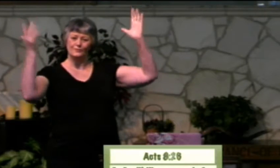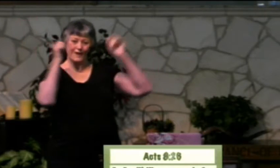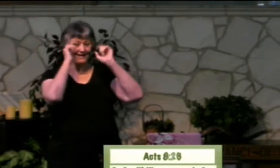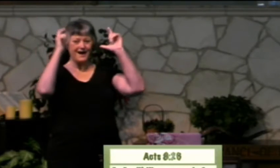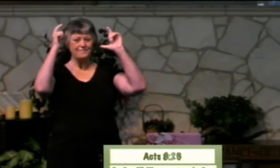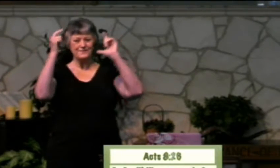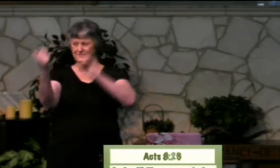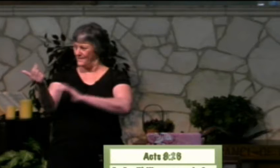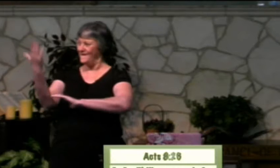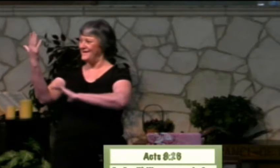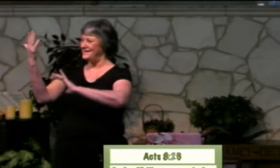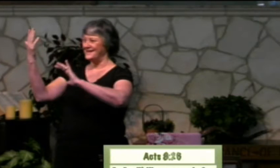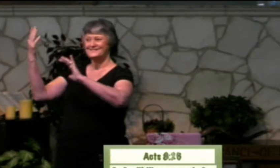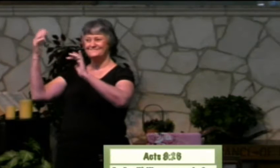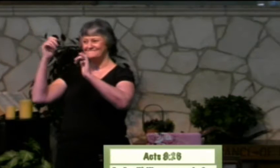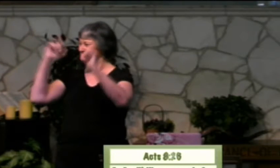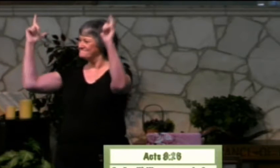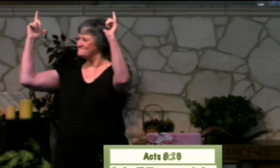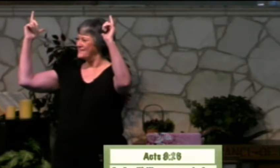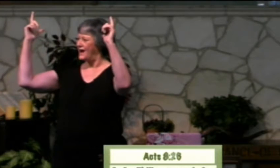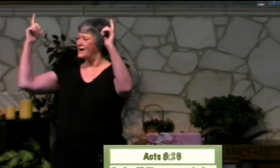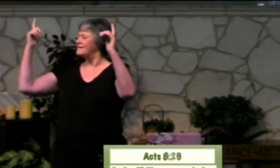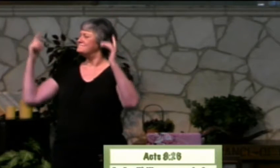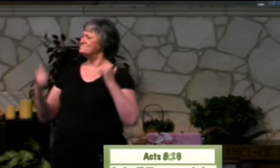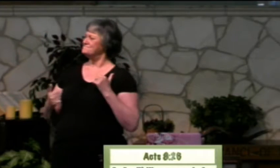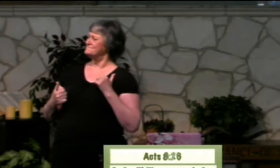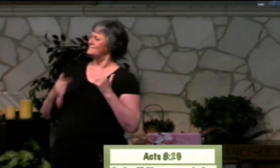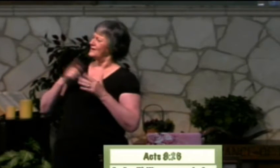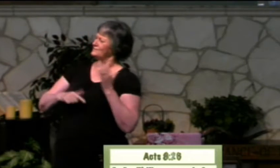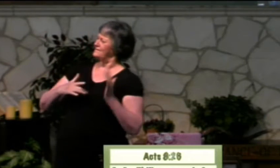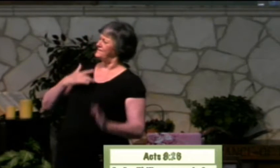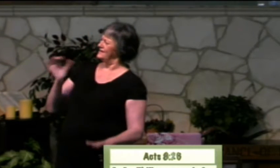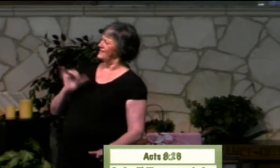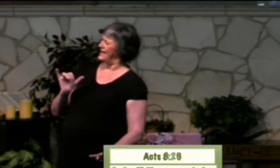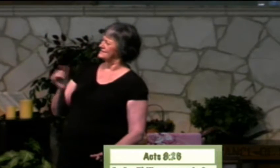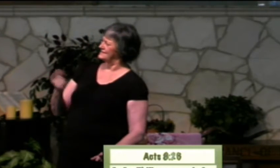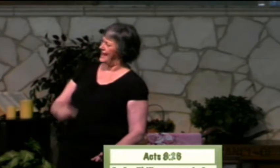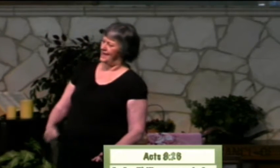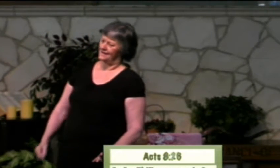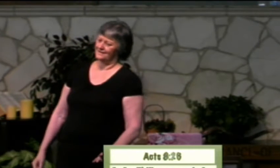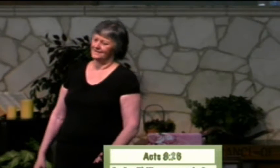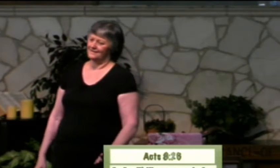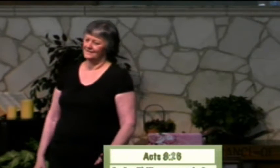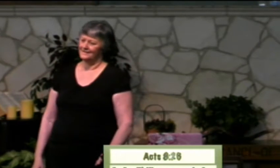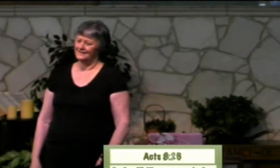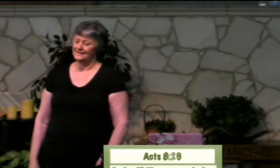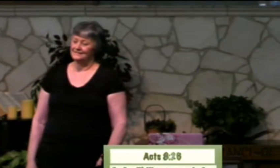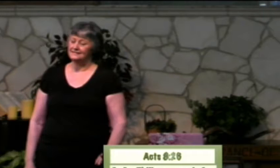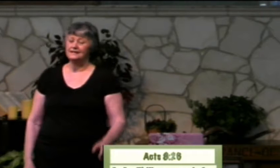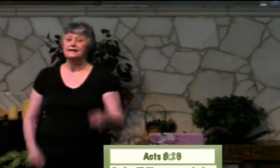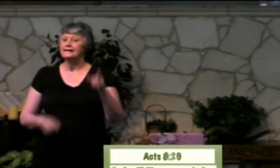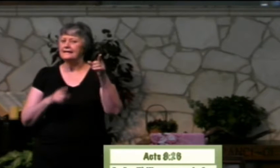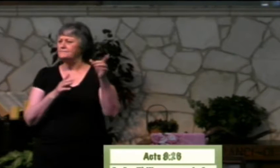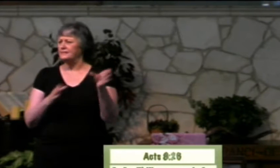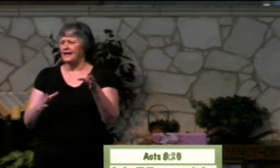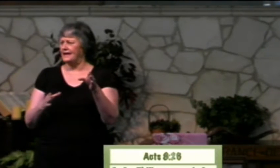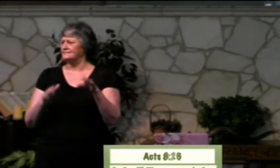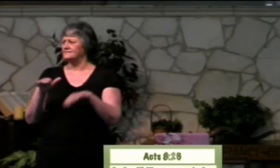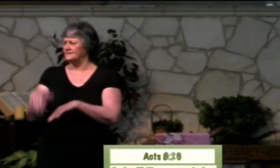Wake up in the morning and, what do I feel like today? See, he plans the